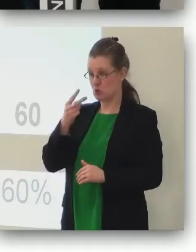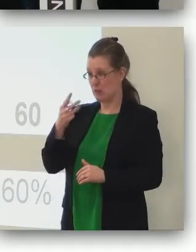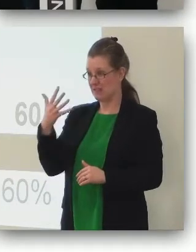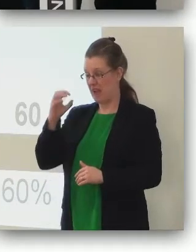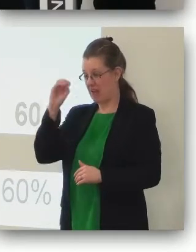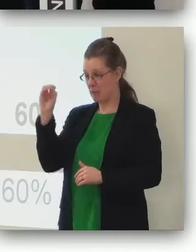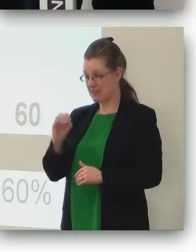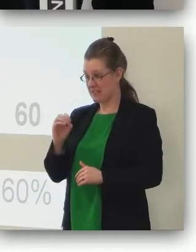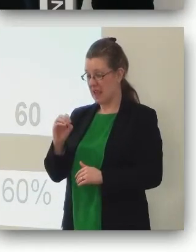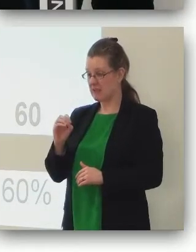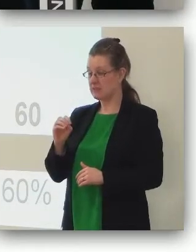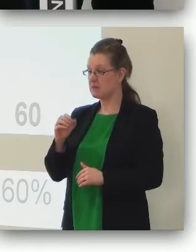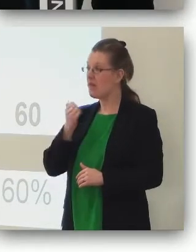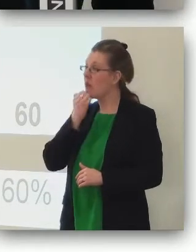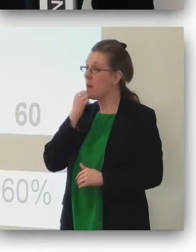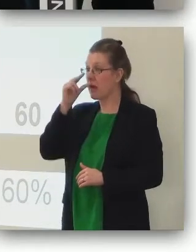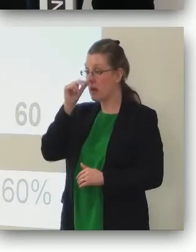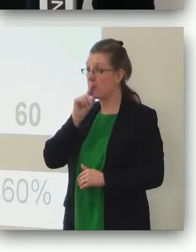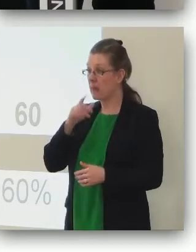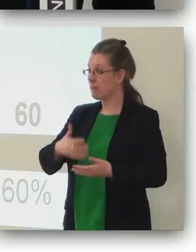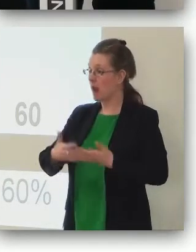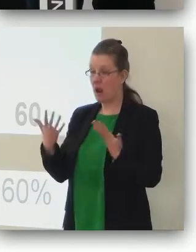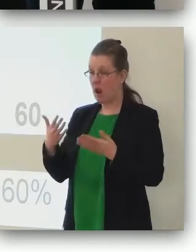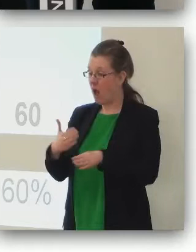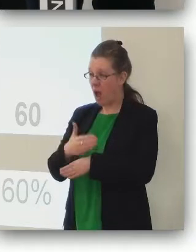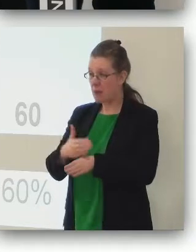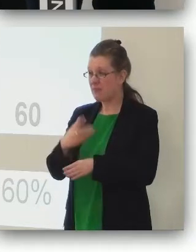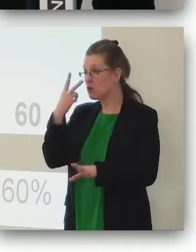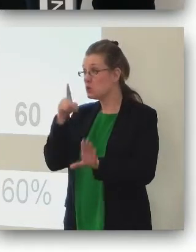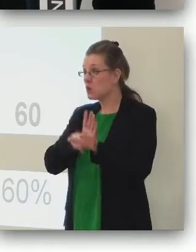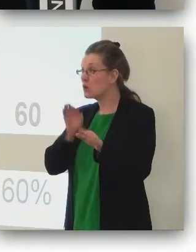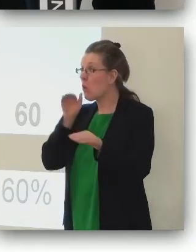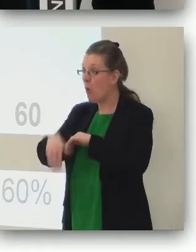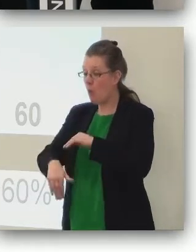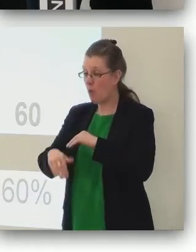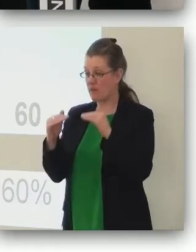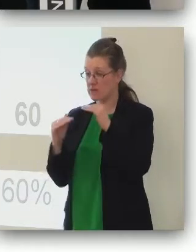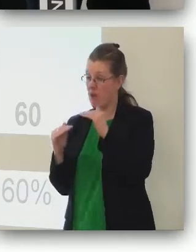225%. The number of young people who are unemployed for 2 years or more has